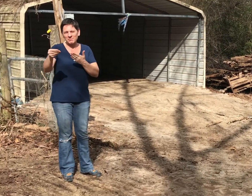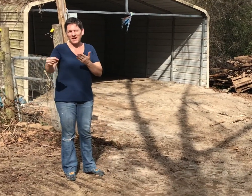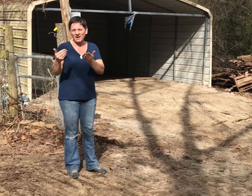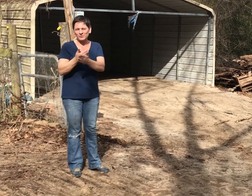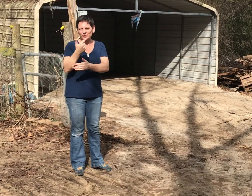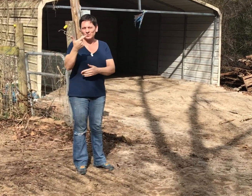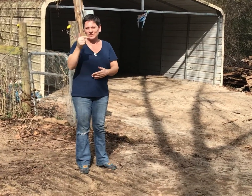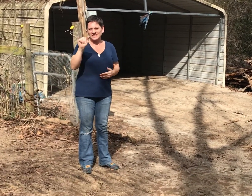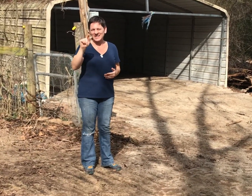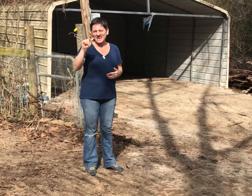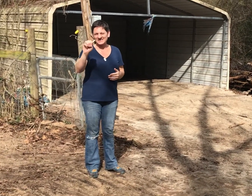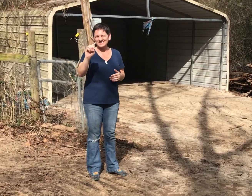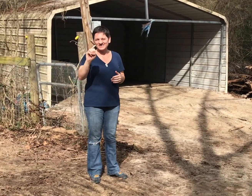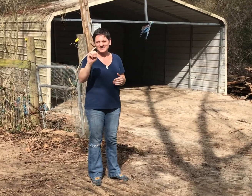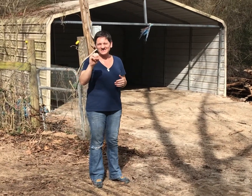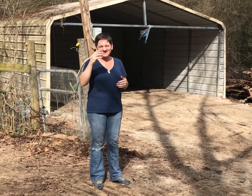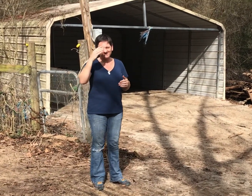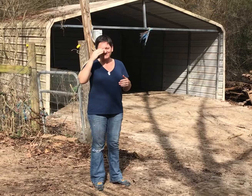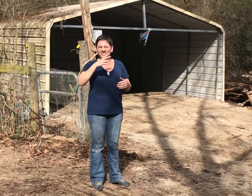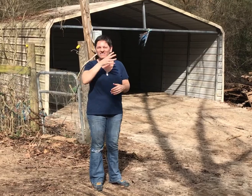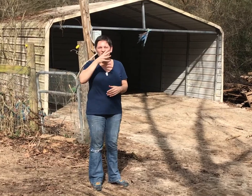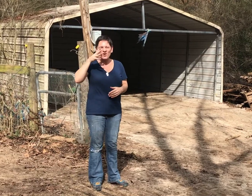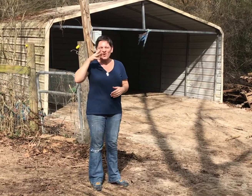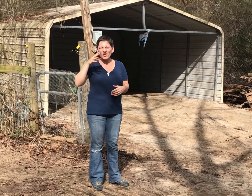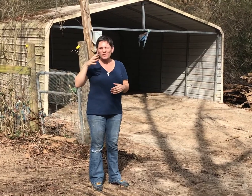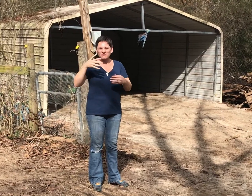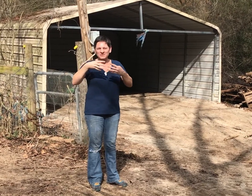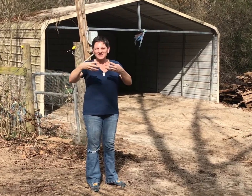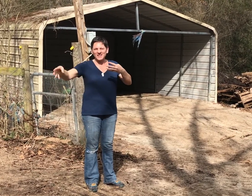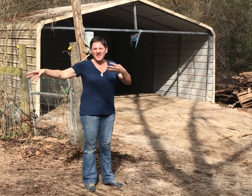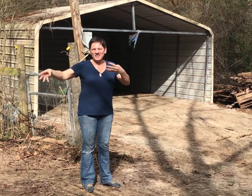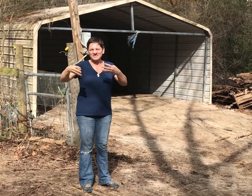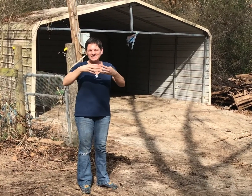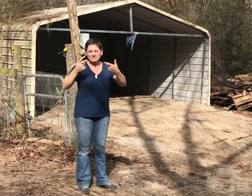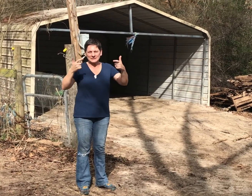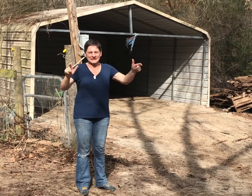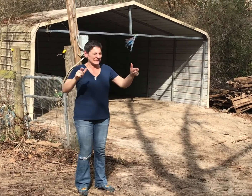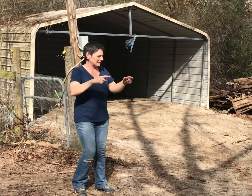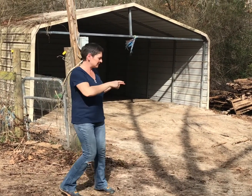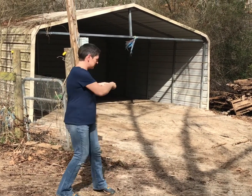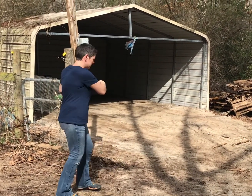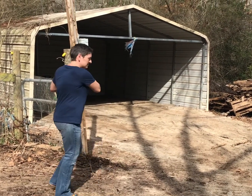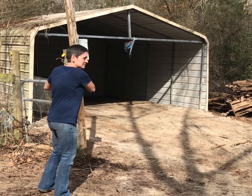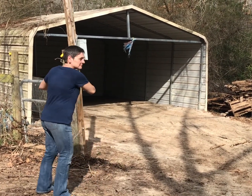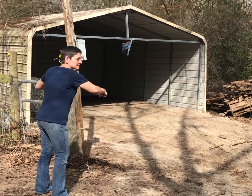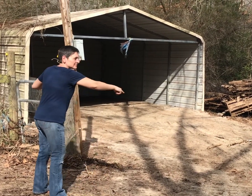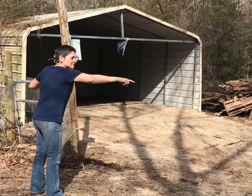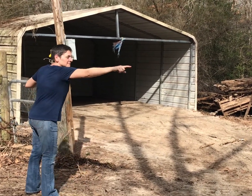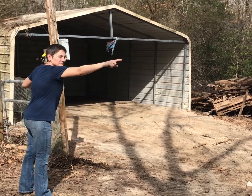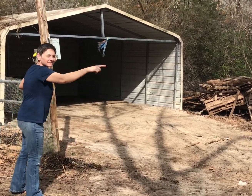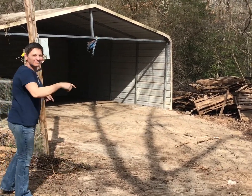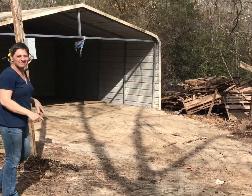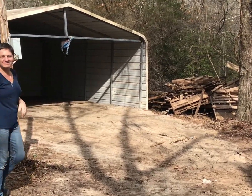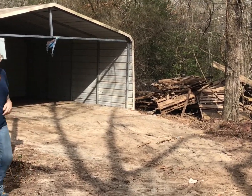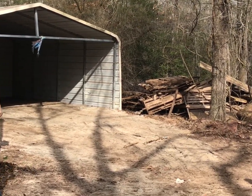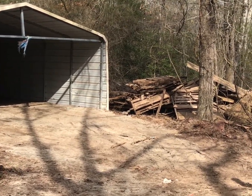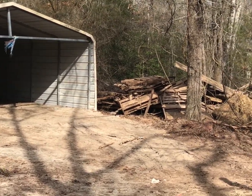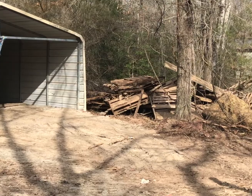portion of fence here to do this work, we're going to have to purchase a farm gate, a nice big long farm gate, and put it in.